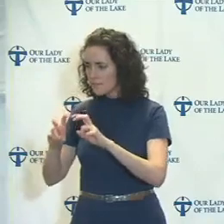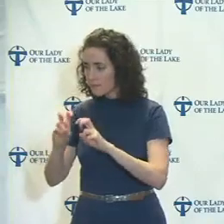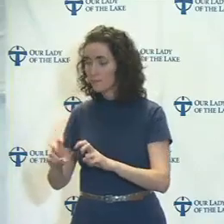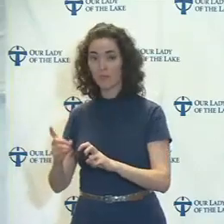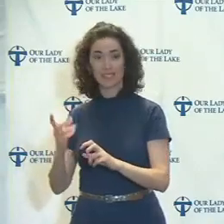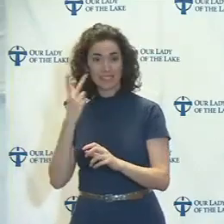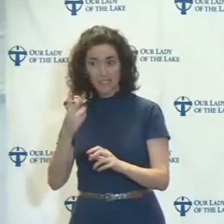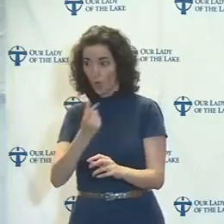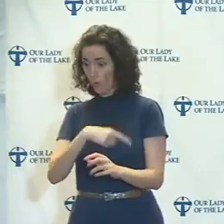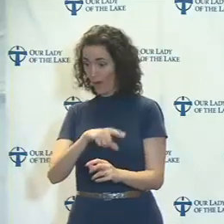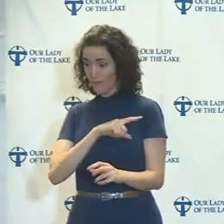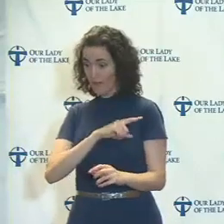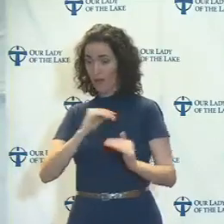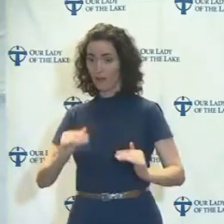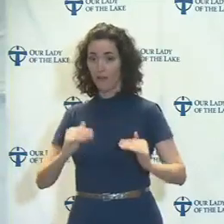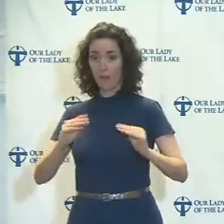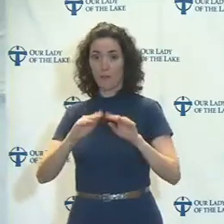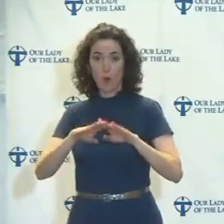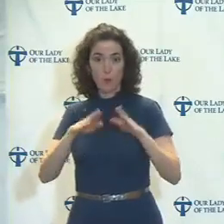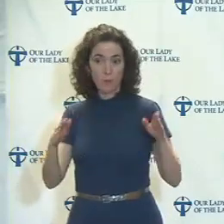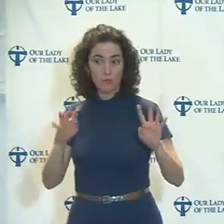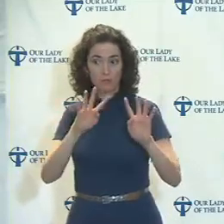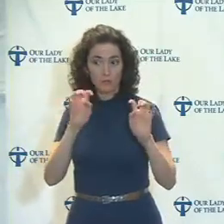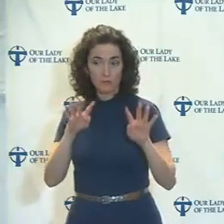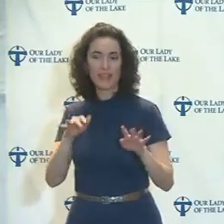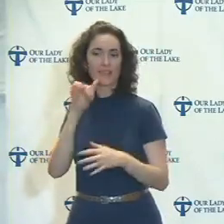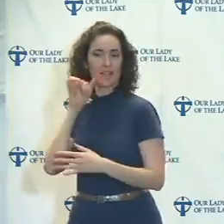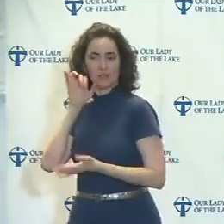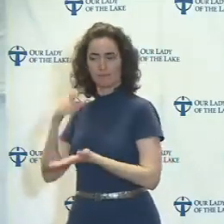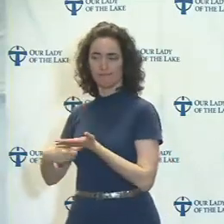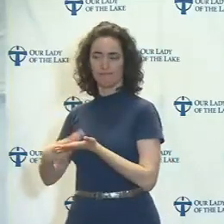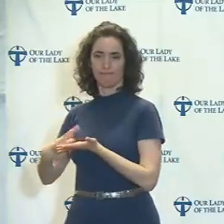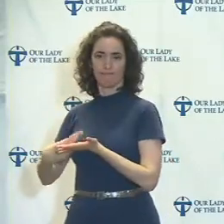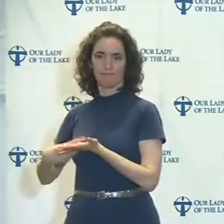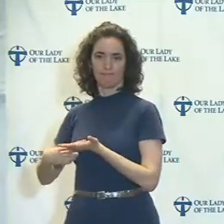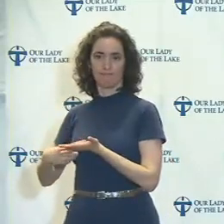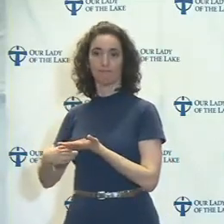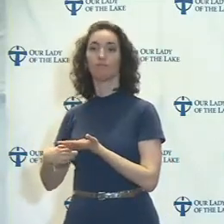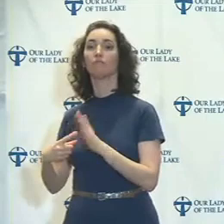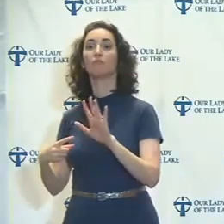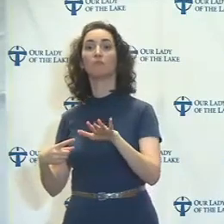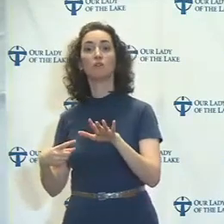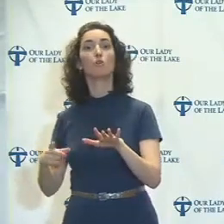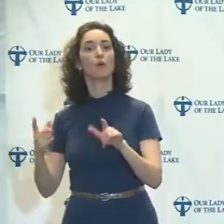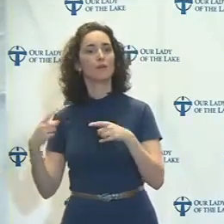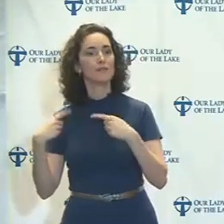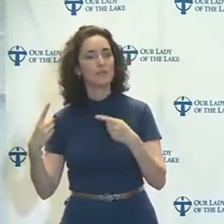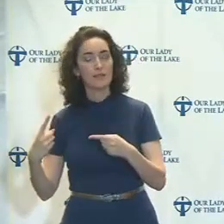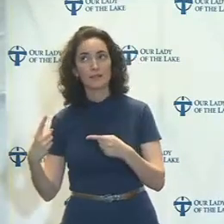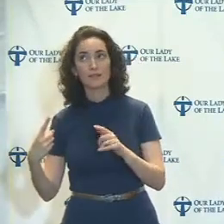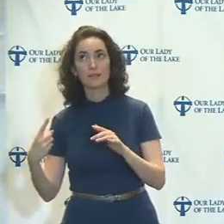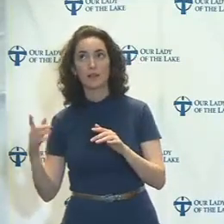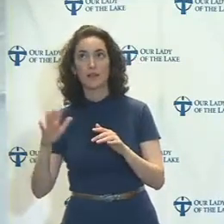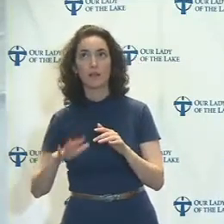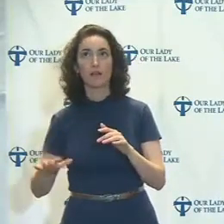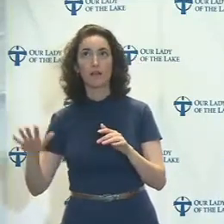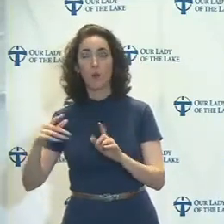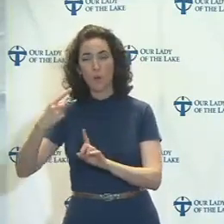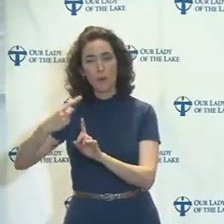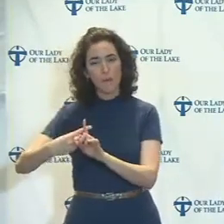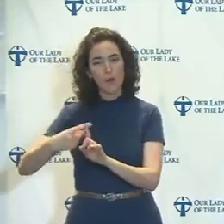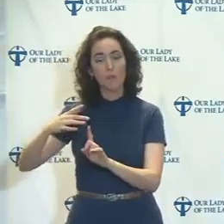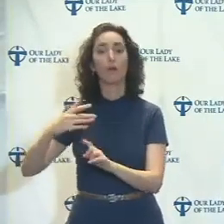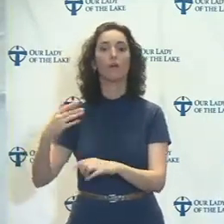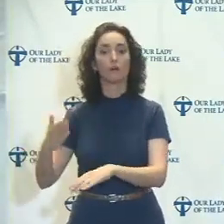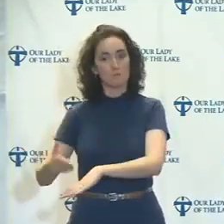gating criteria yesterday, and there has been some progress over the last month or